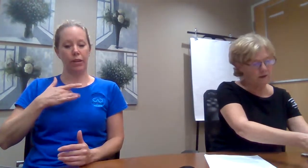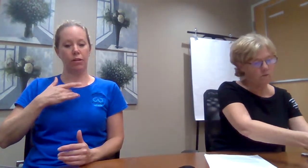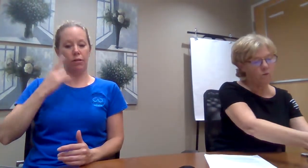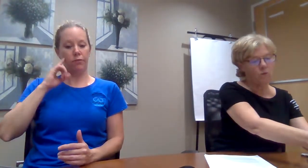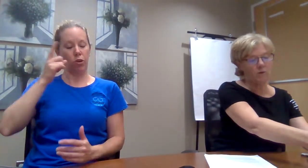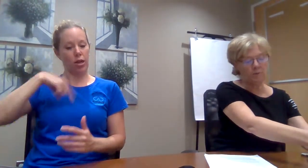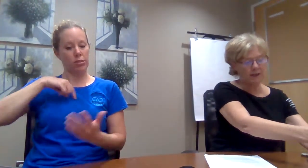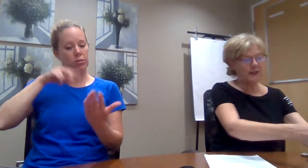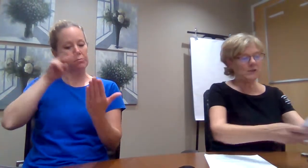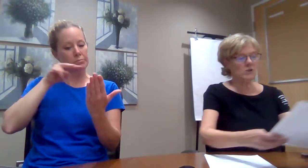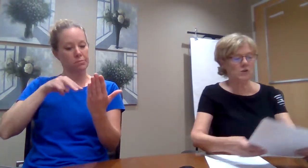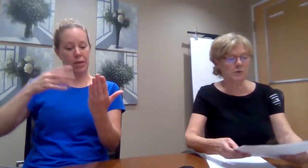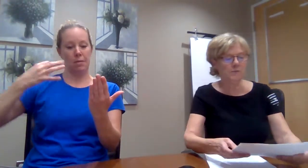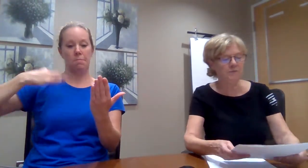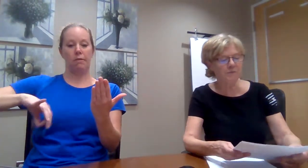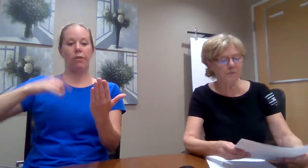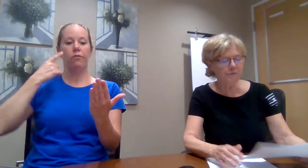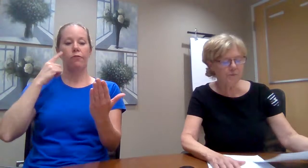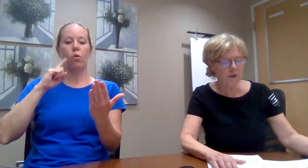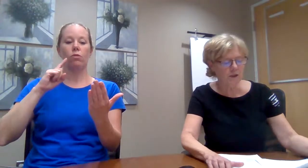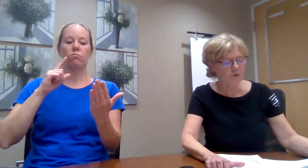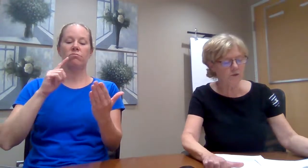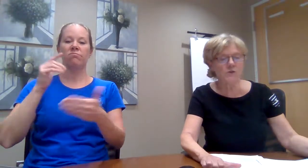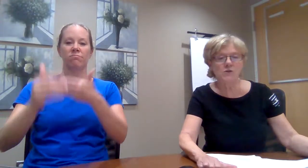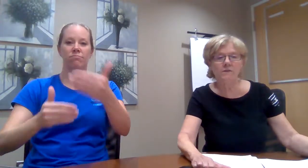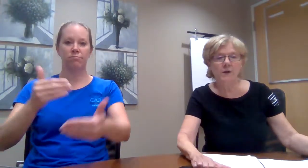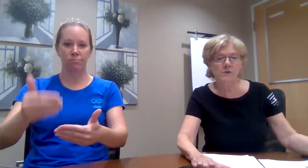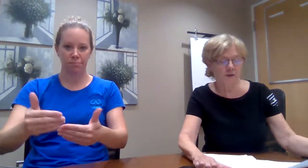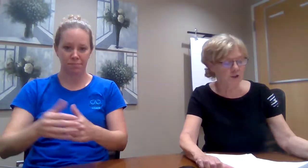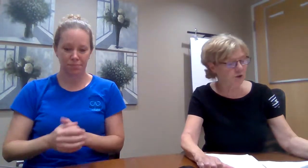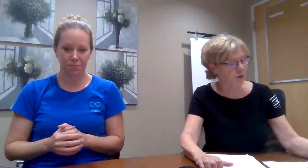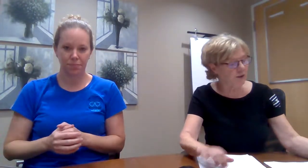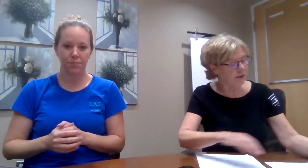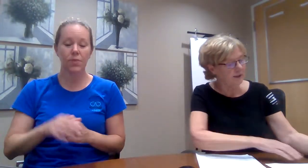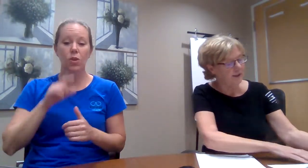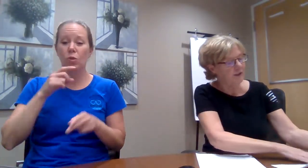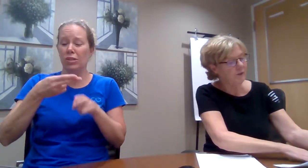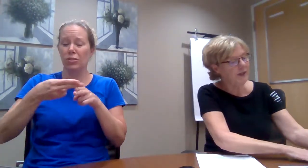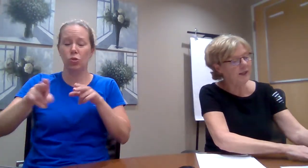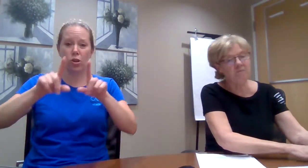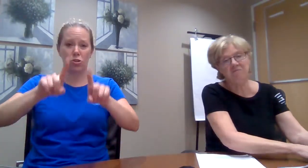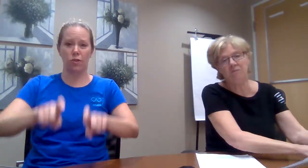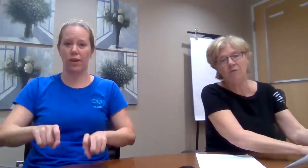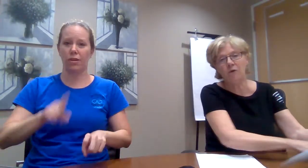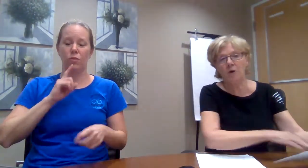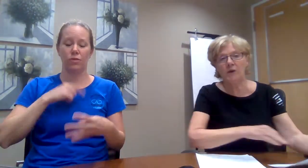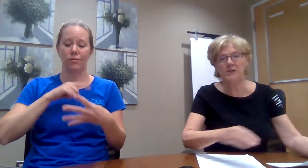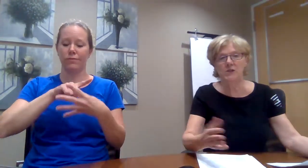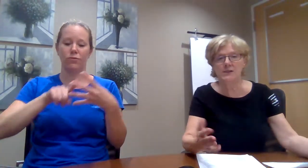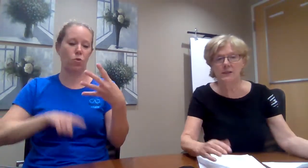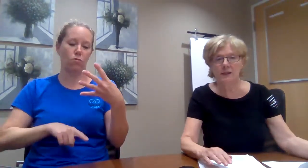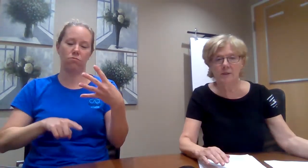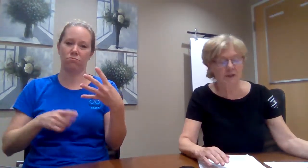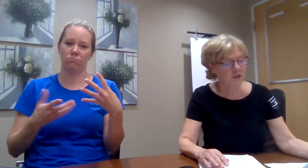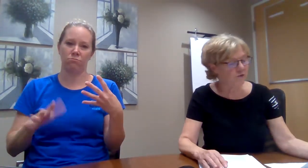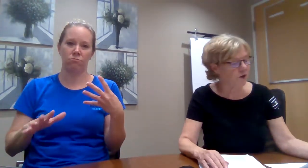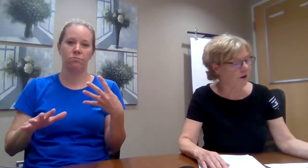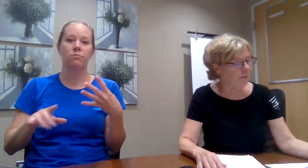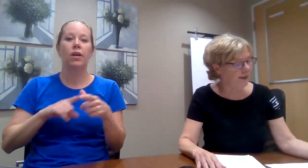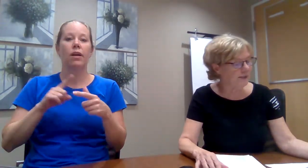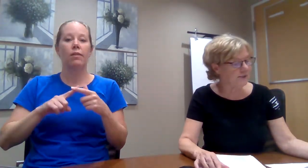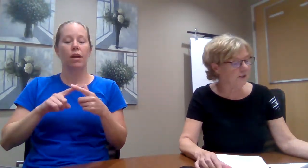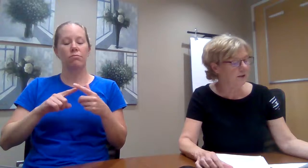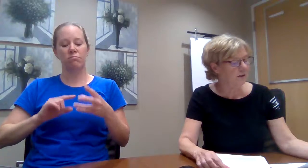in what we're planning to do. So the survey was very short. It only had 4 questions and then a place